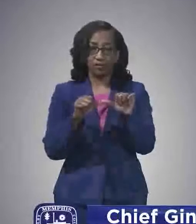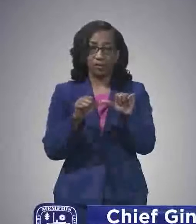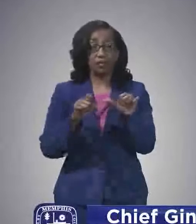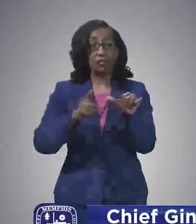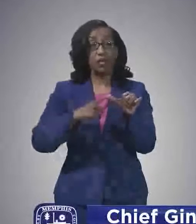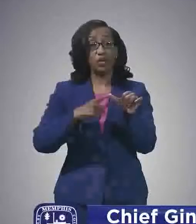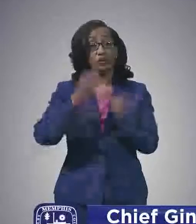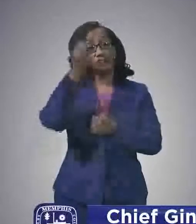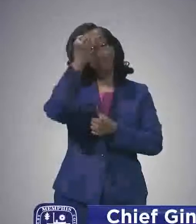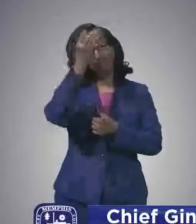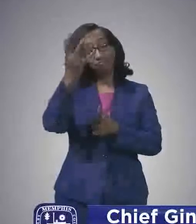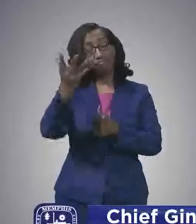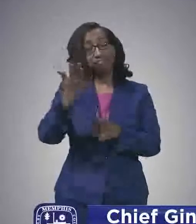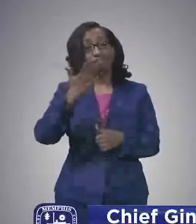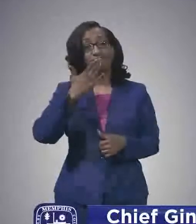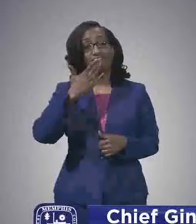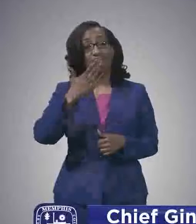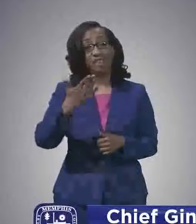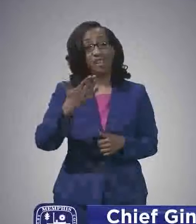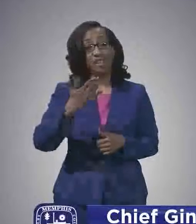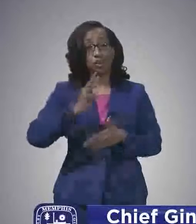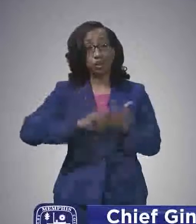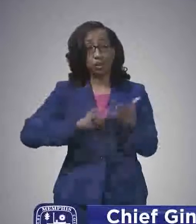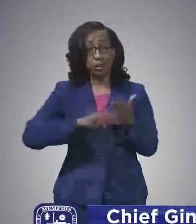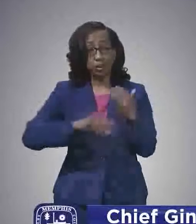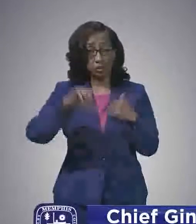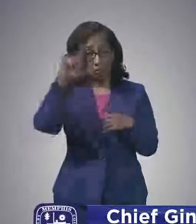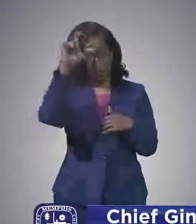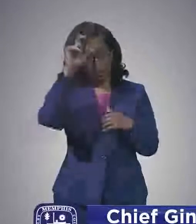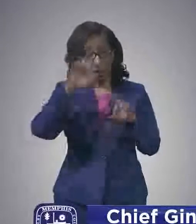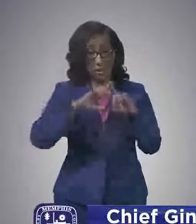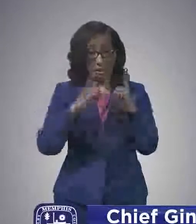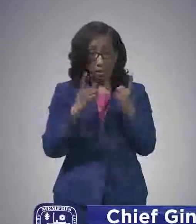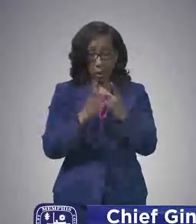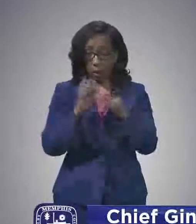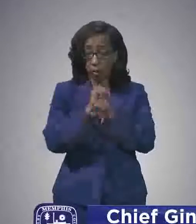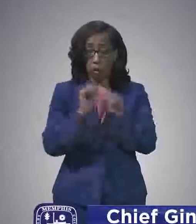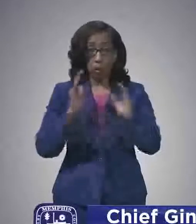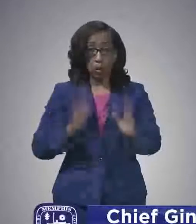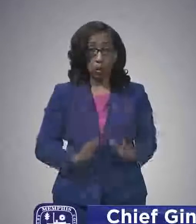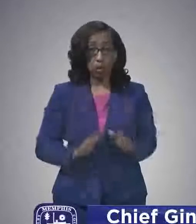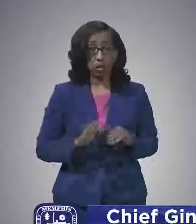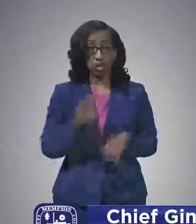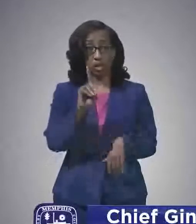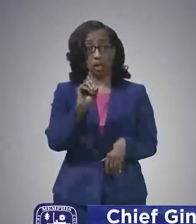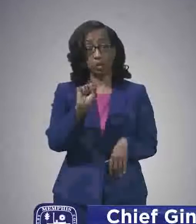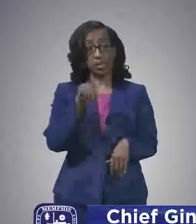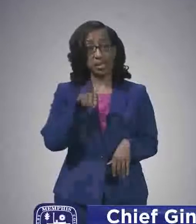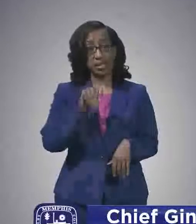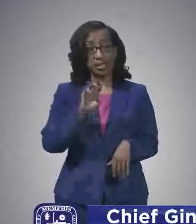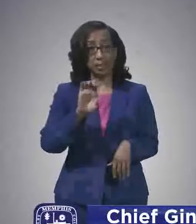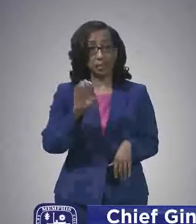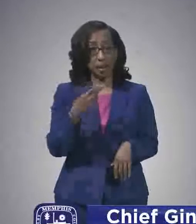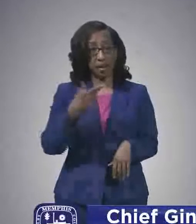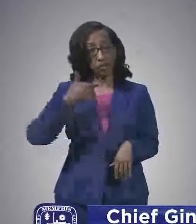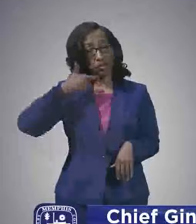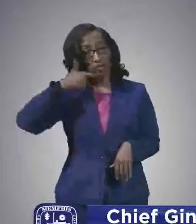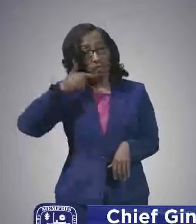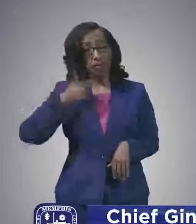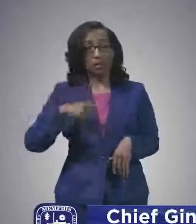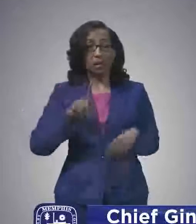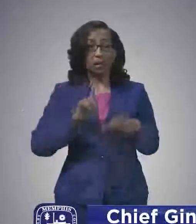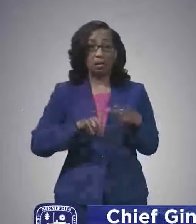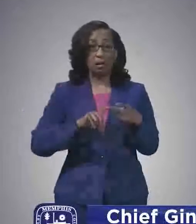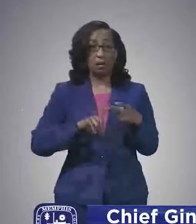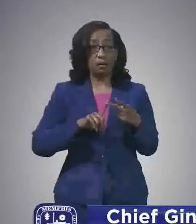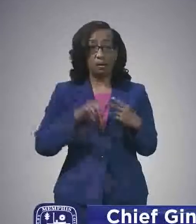you to the Memphis Fire Department employees, the dispatchers, the firefighters, the paramedics who have